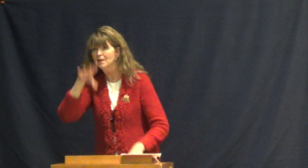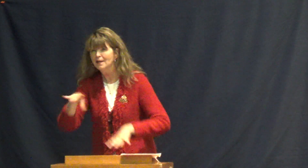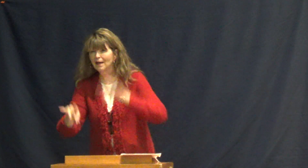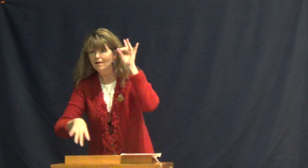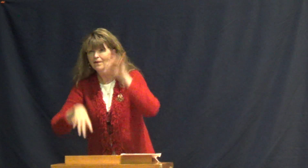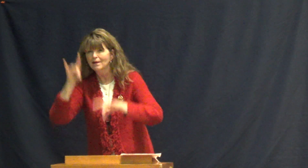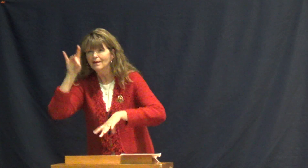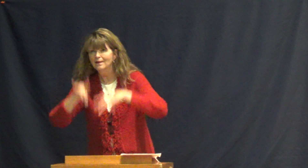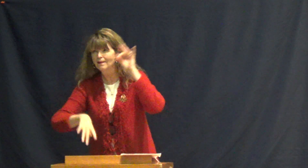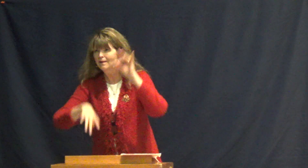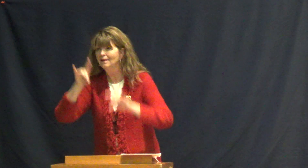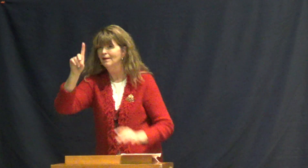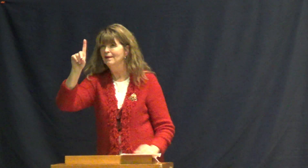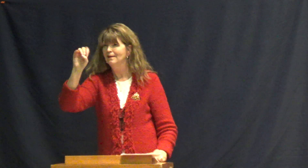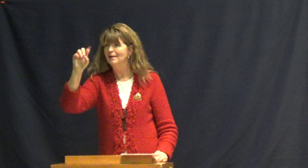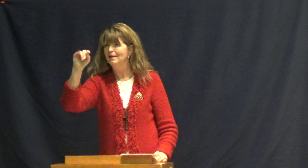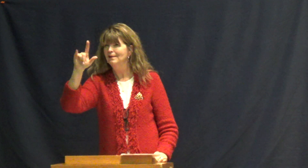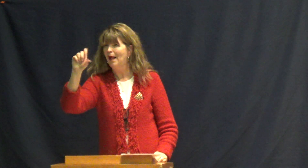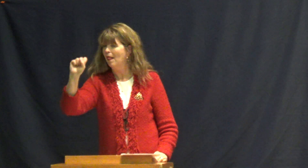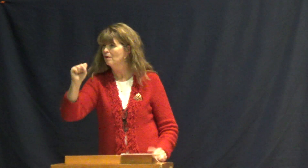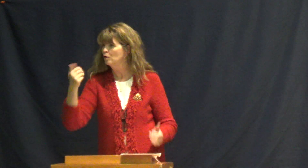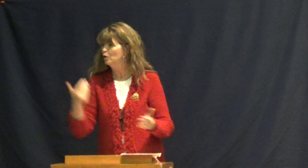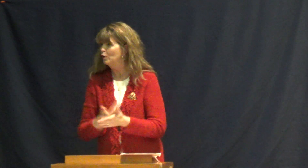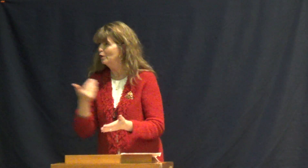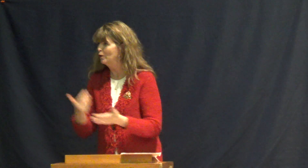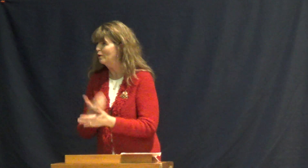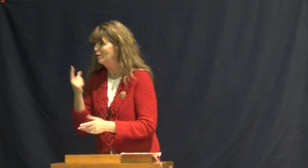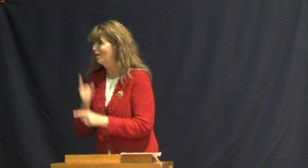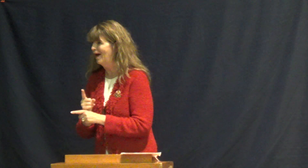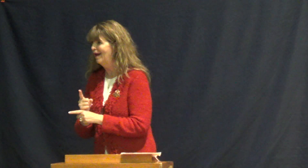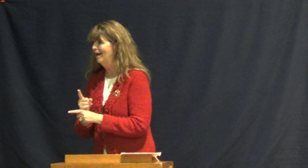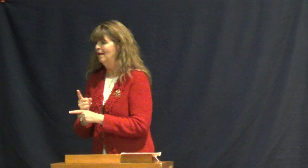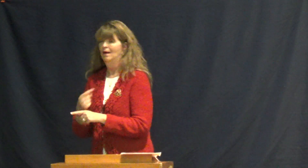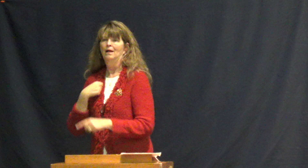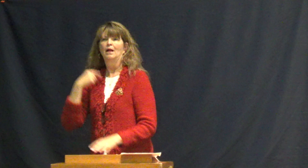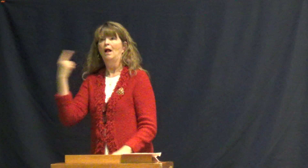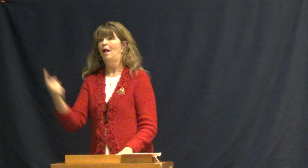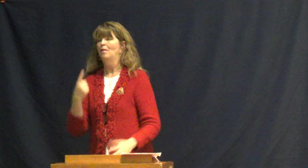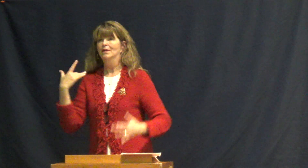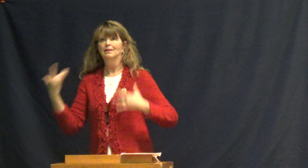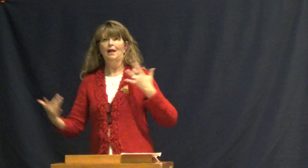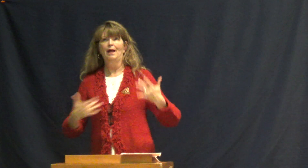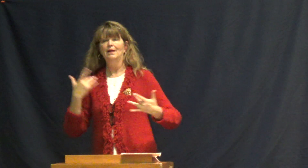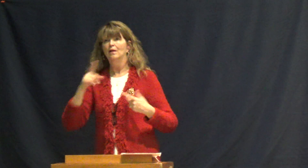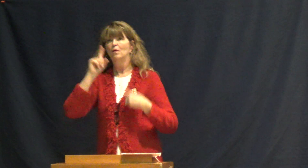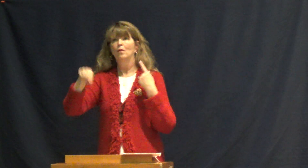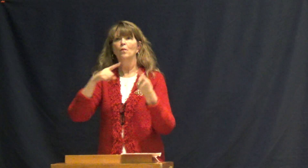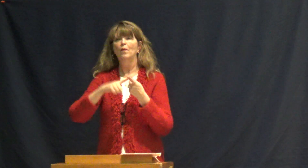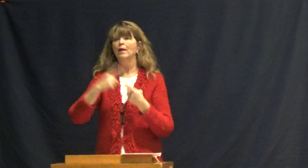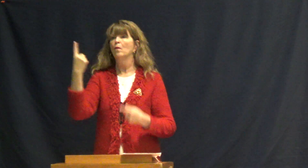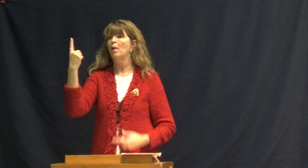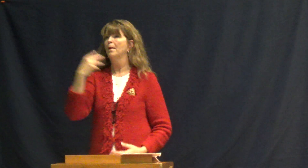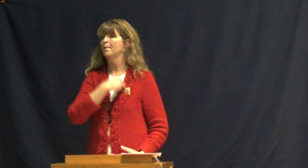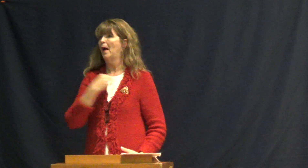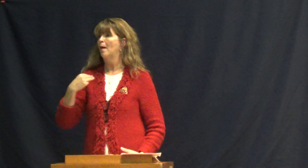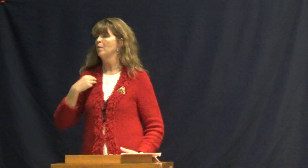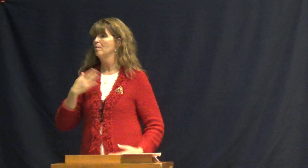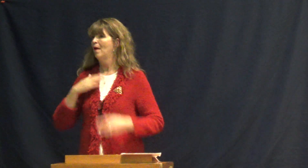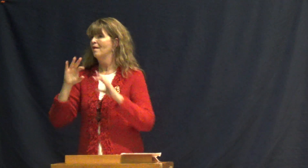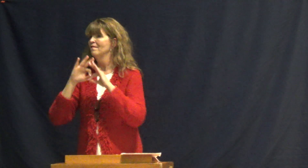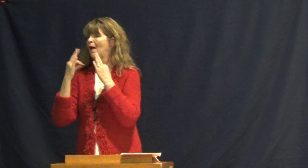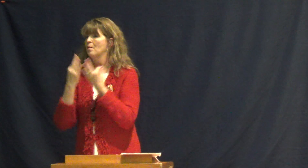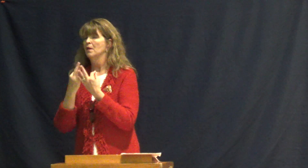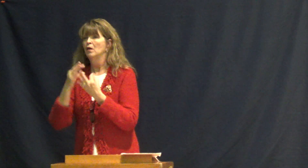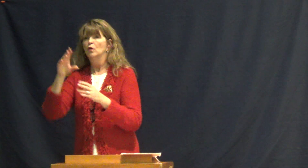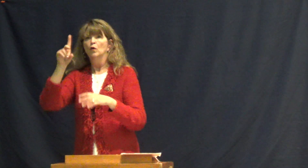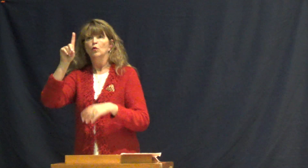is by researching and discovering new details about the facts of Christ's birth